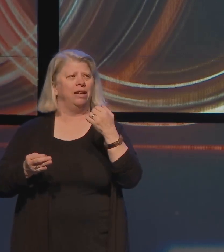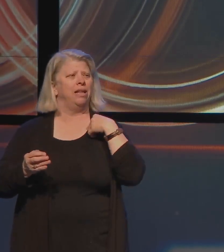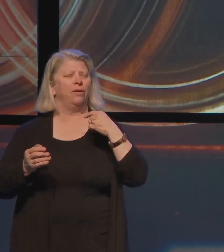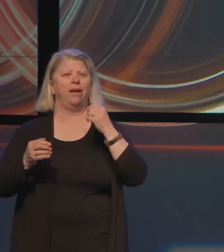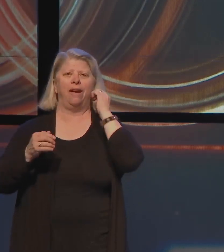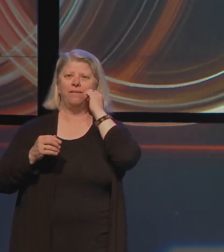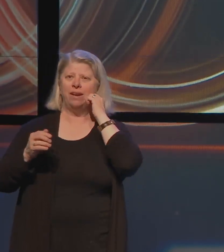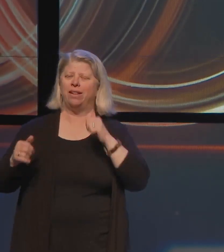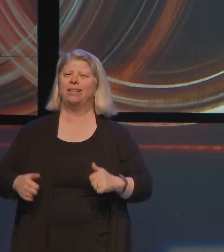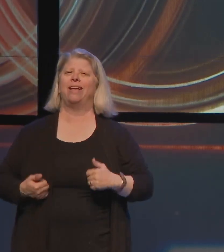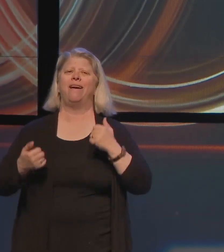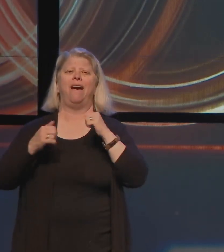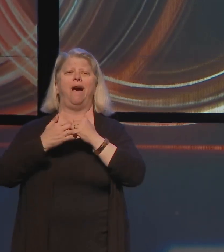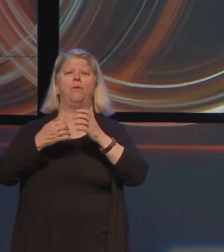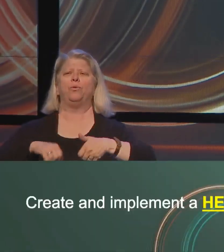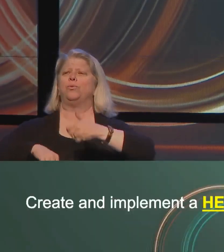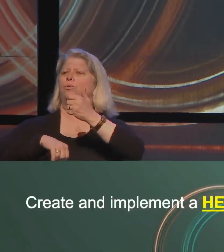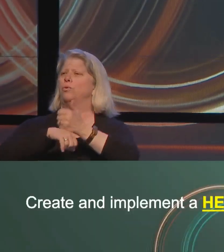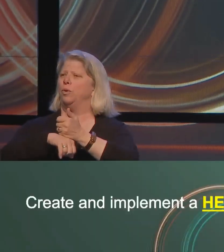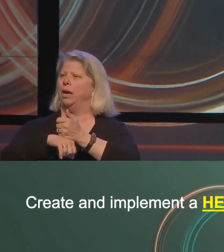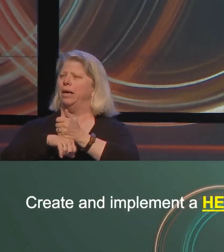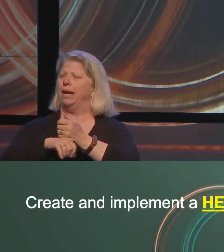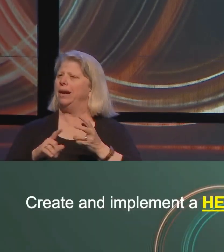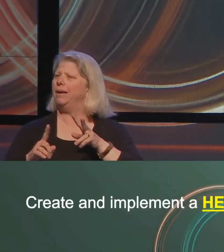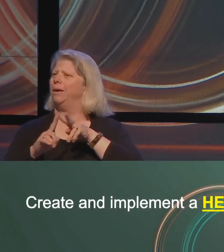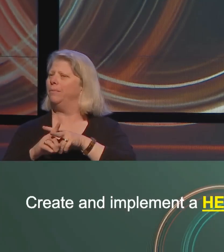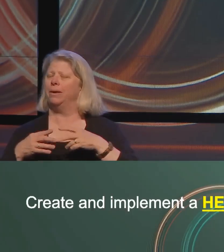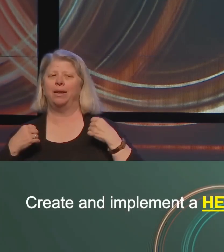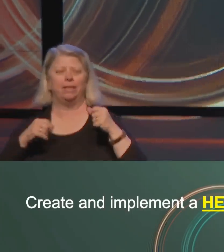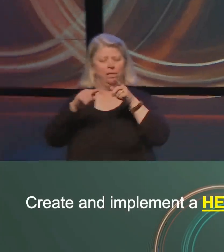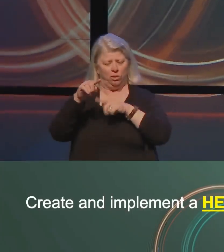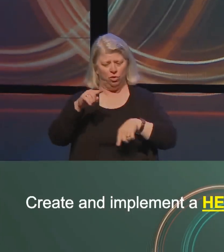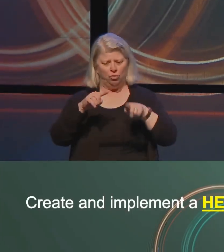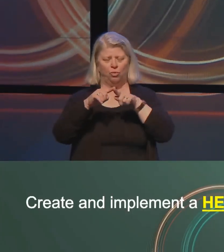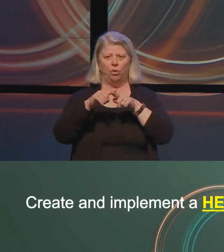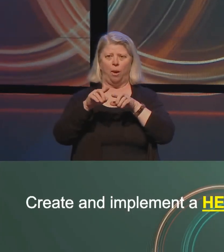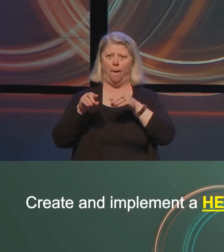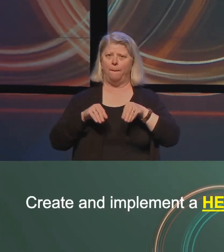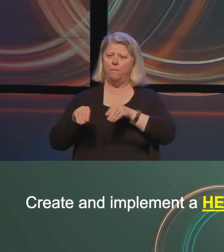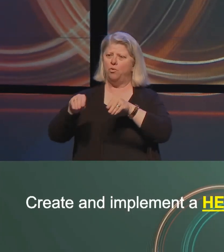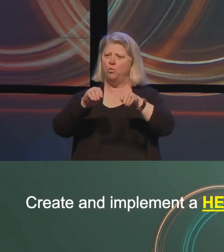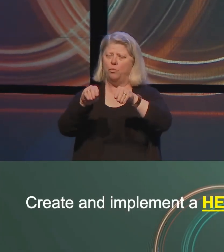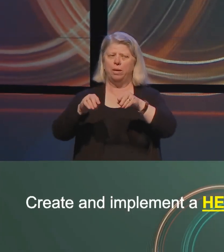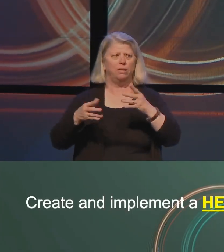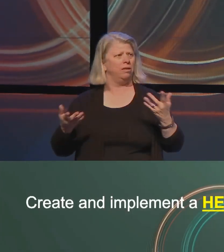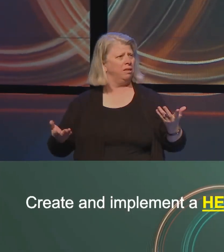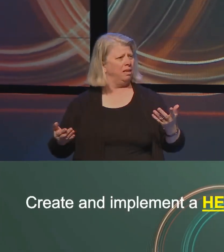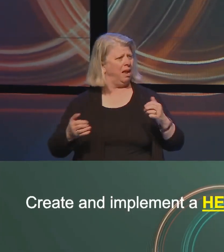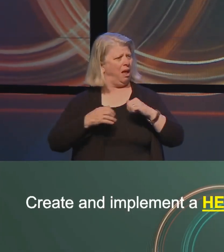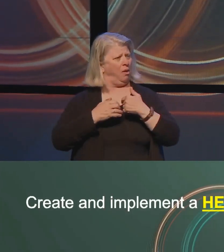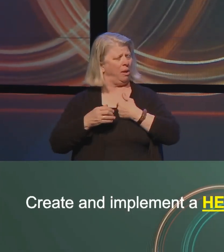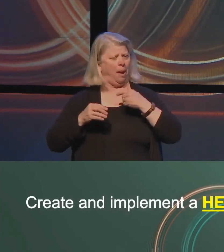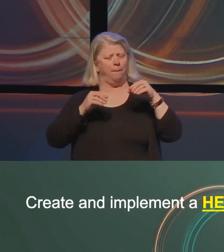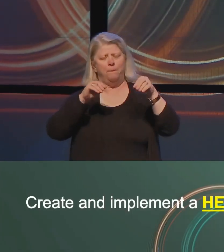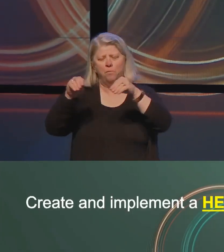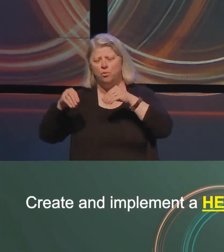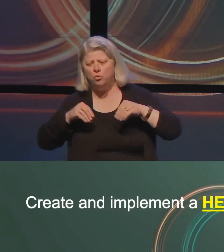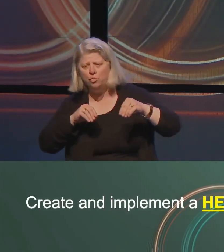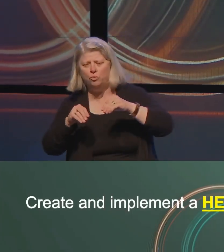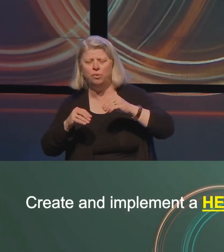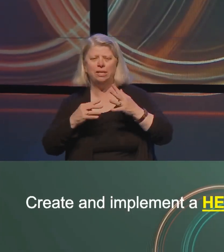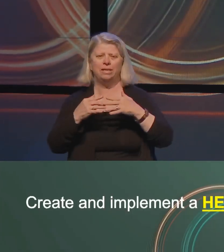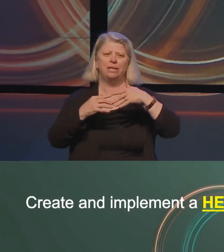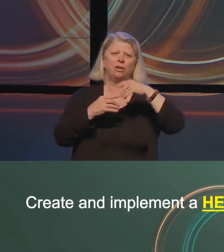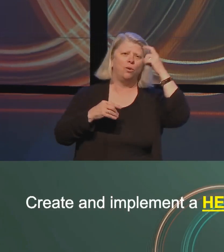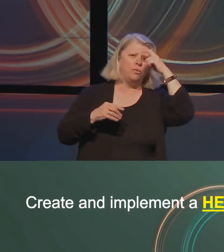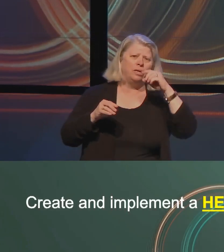everyday normal life, how do you create and implement a healing circle of movement? So how can the indigenous